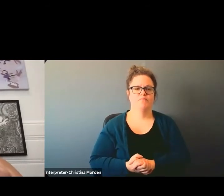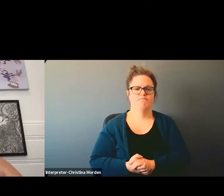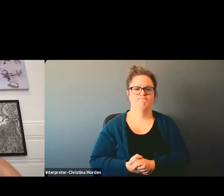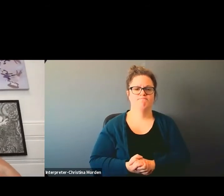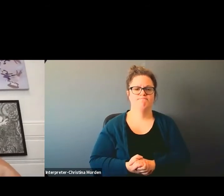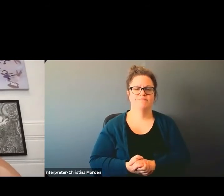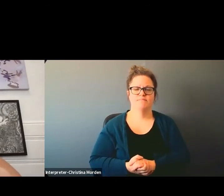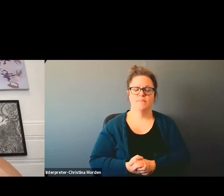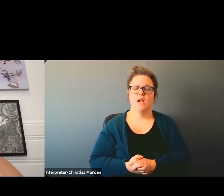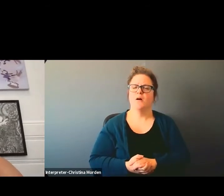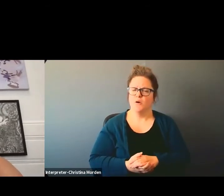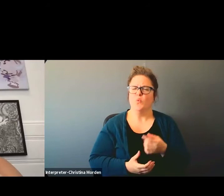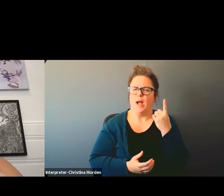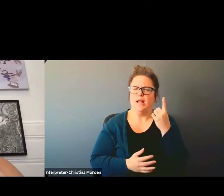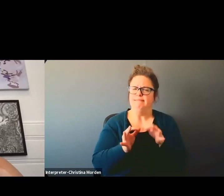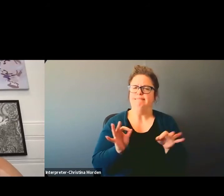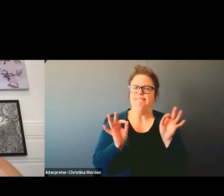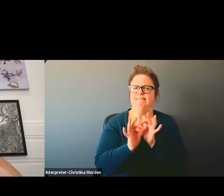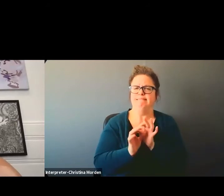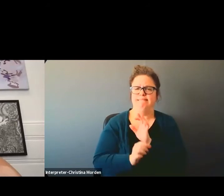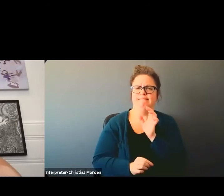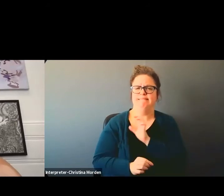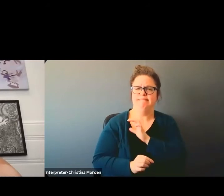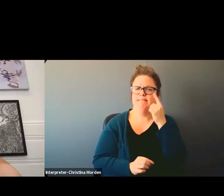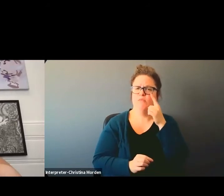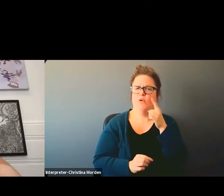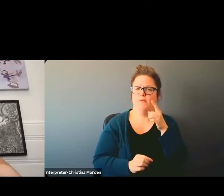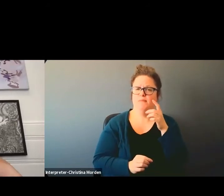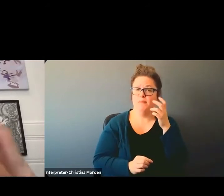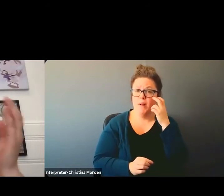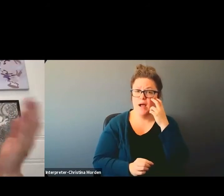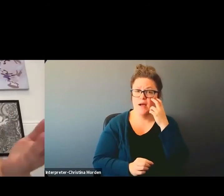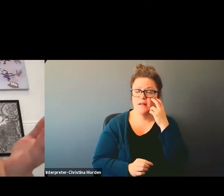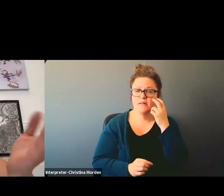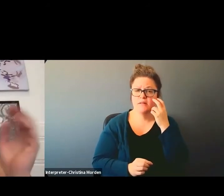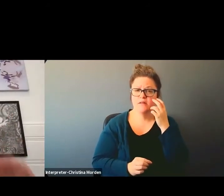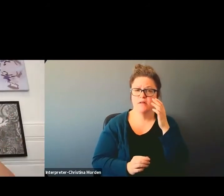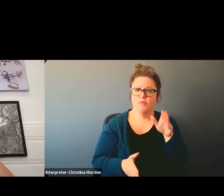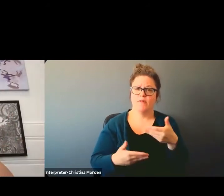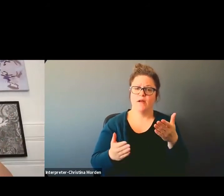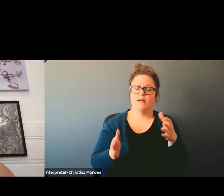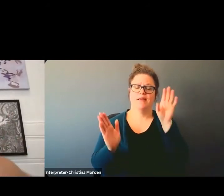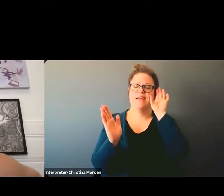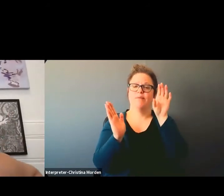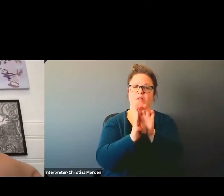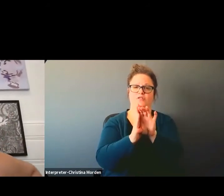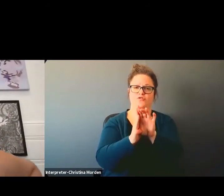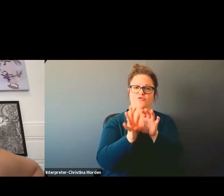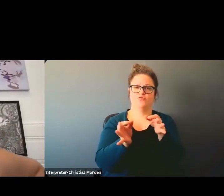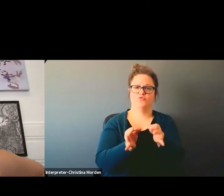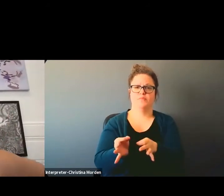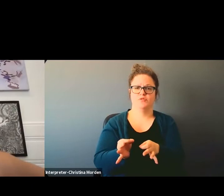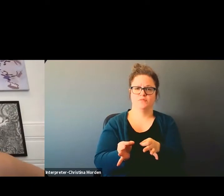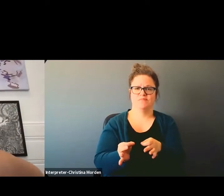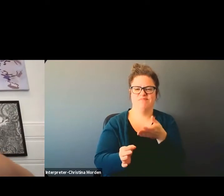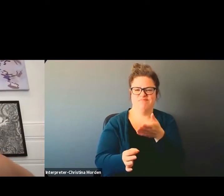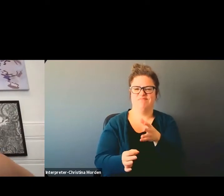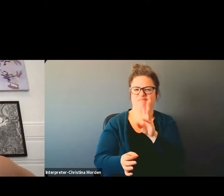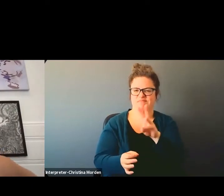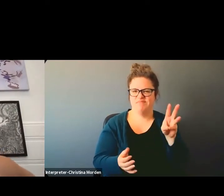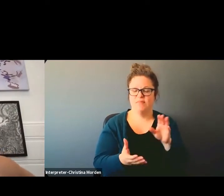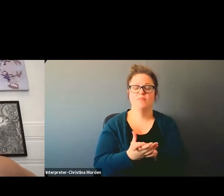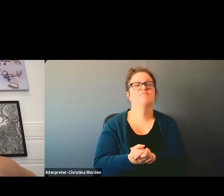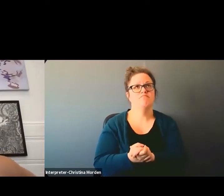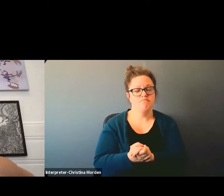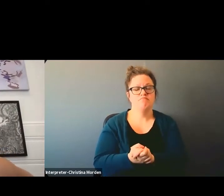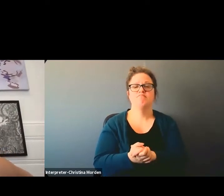important features currently to be accessible for the blind is to provide image descriptions on your website. With